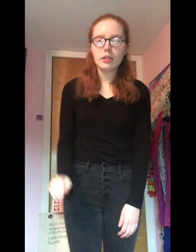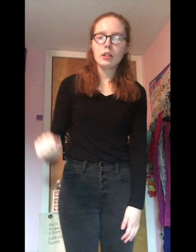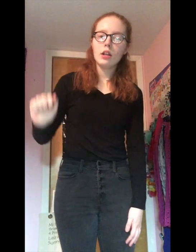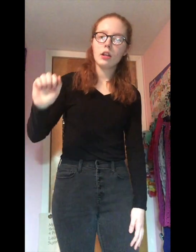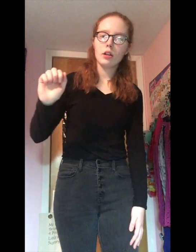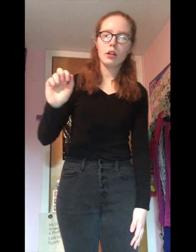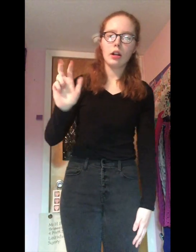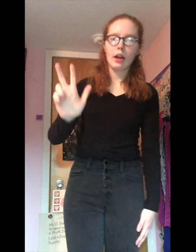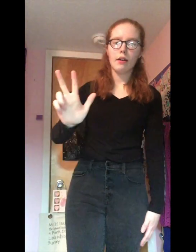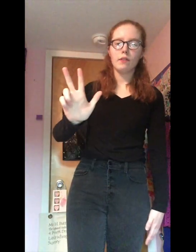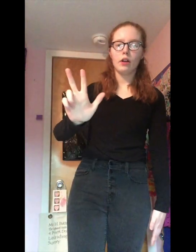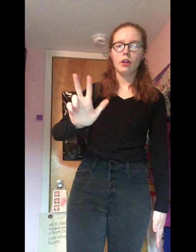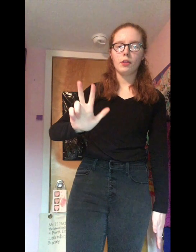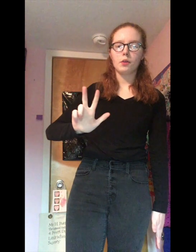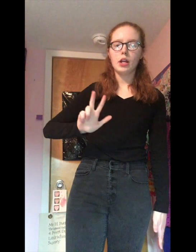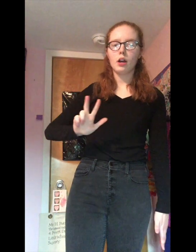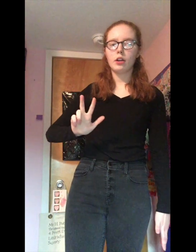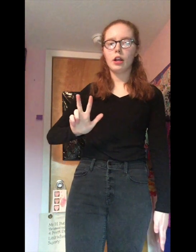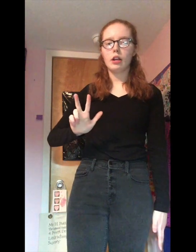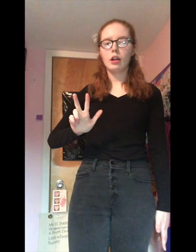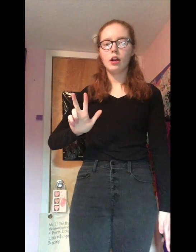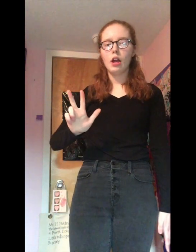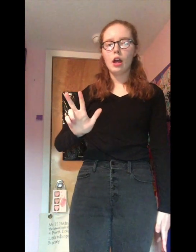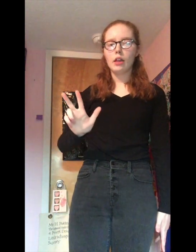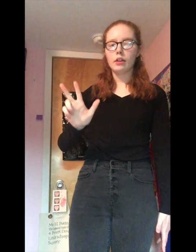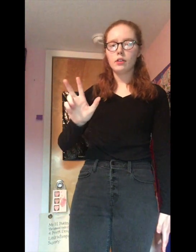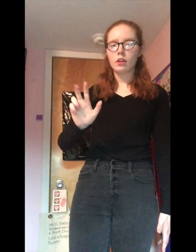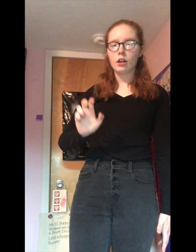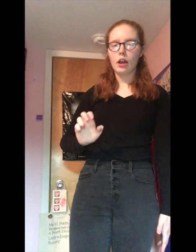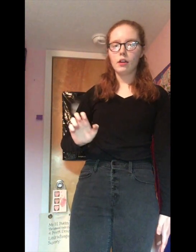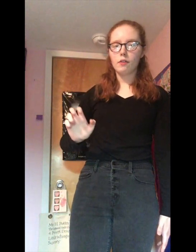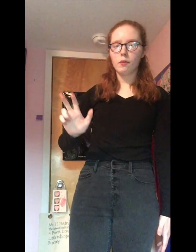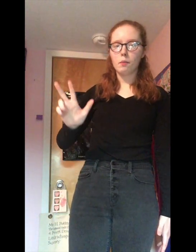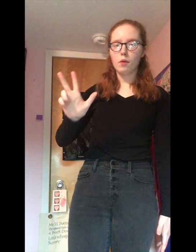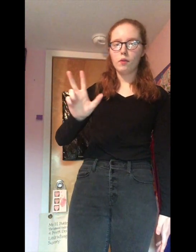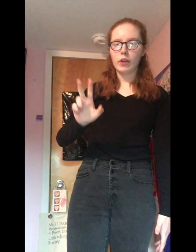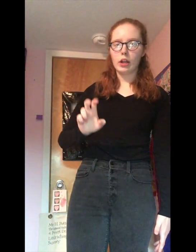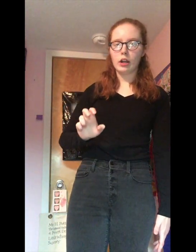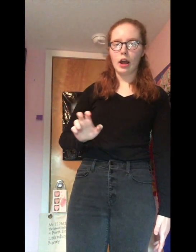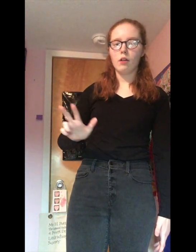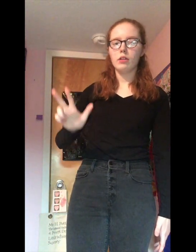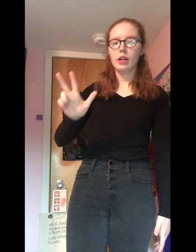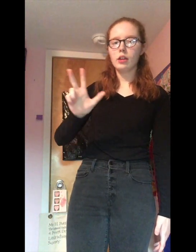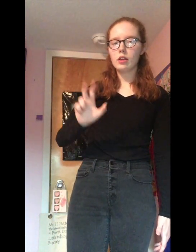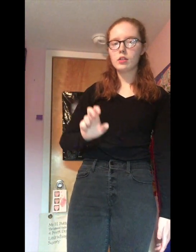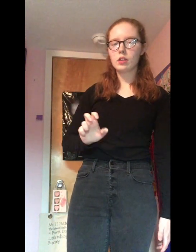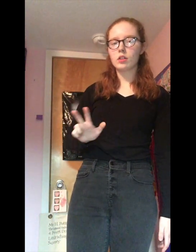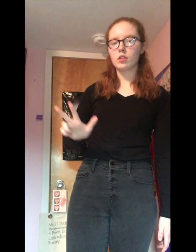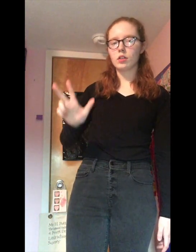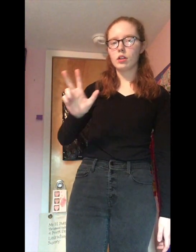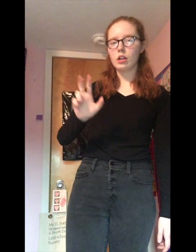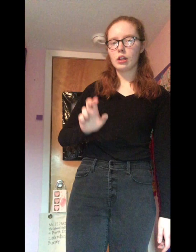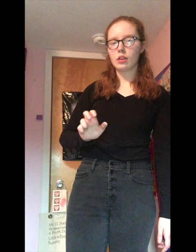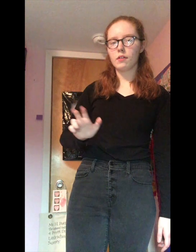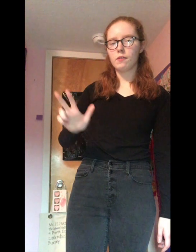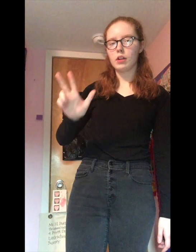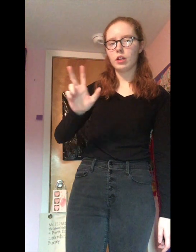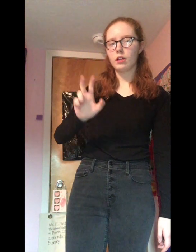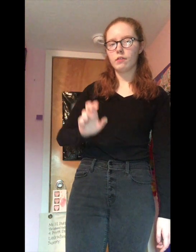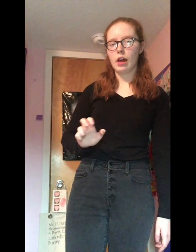Listen, you're going to have a 3 on your hand here, and then it's going to kind of move in and out like this. So it's good to get the feeling of that